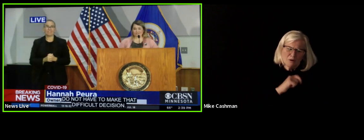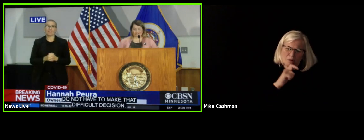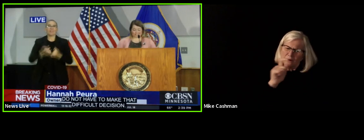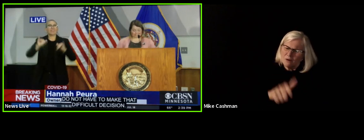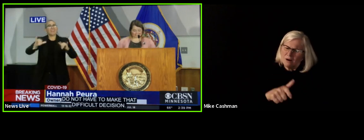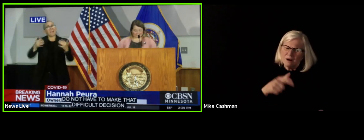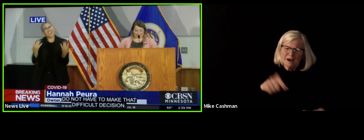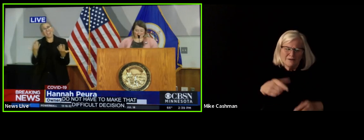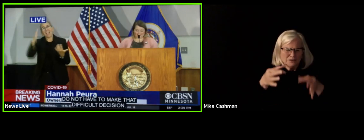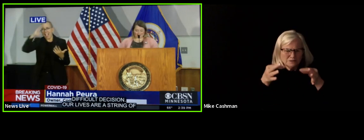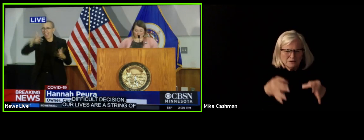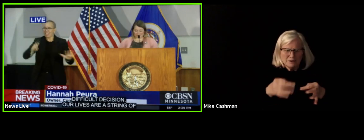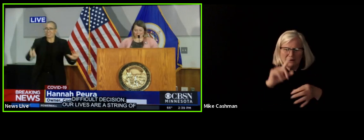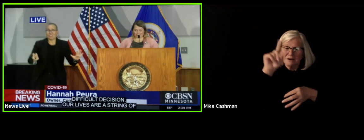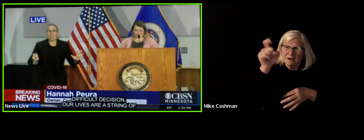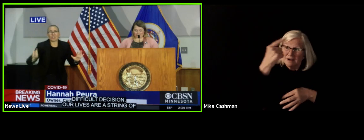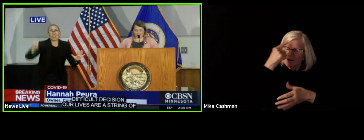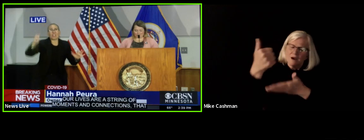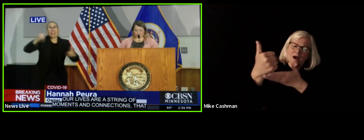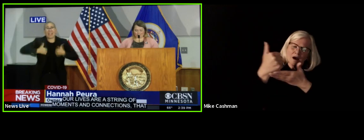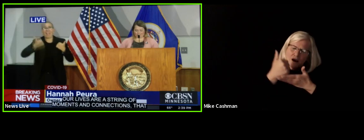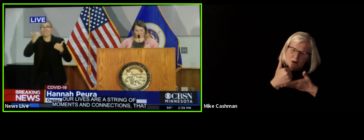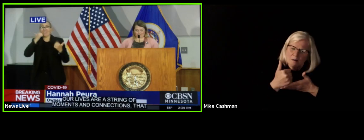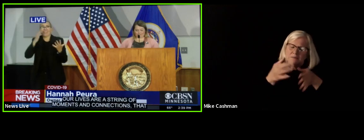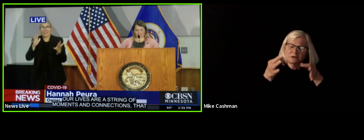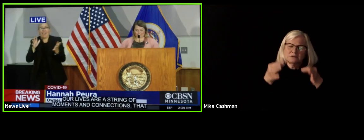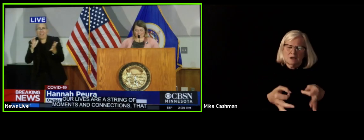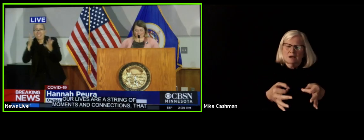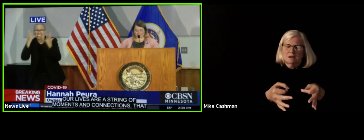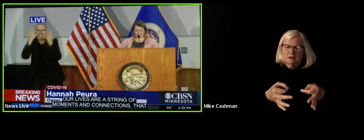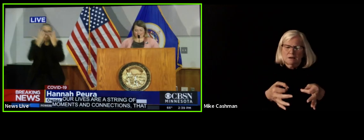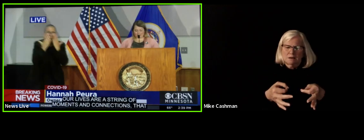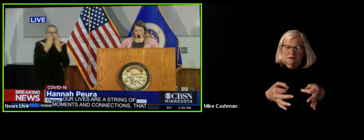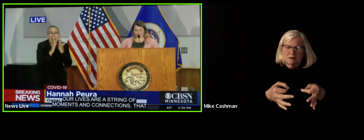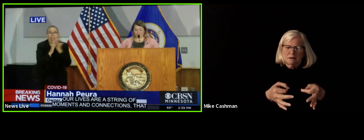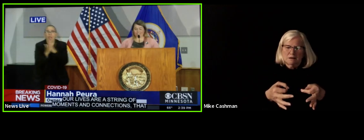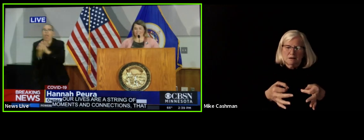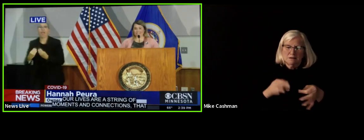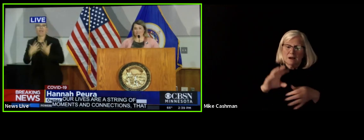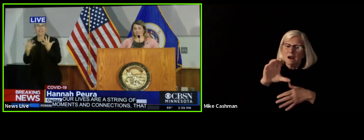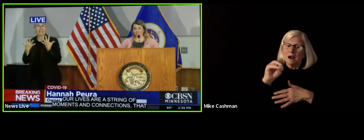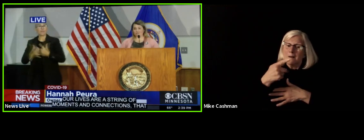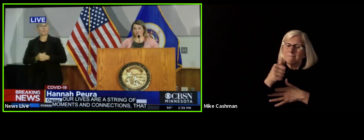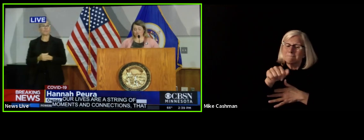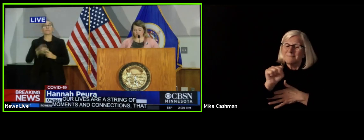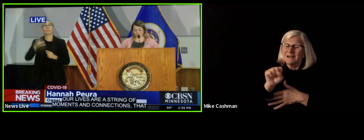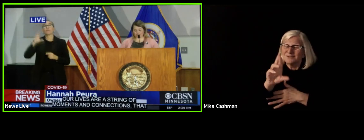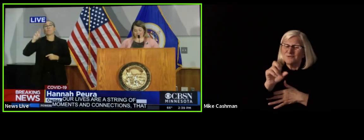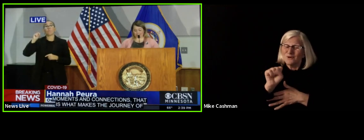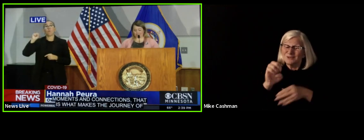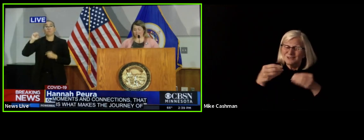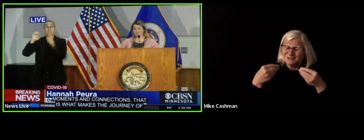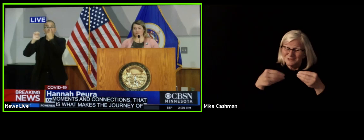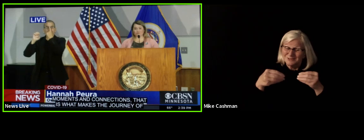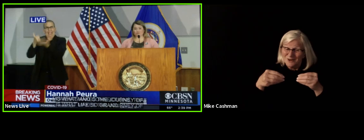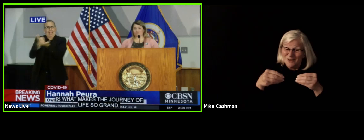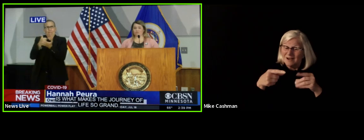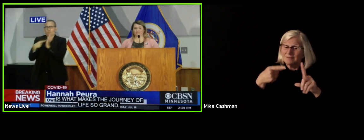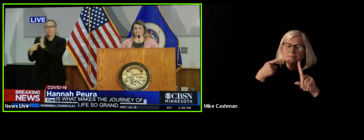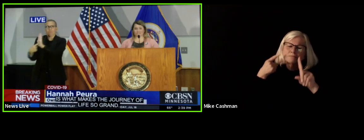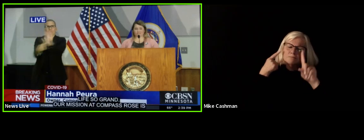so grand. Our mission at Compass Rose is to provide goods that help to create a symbol or reminder of those